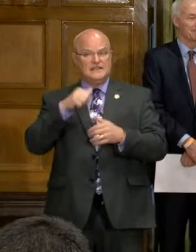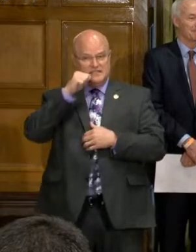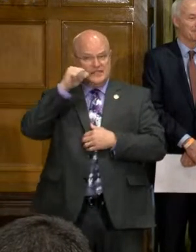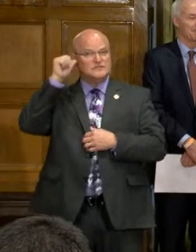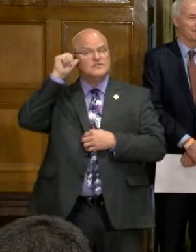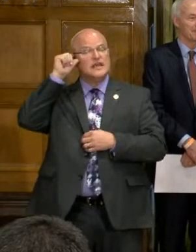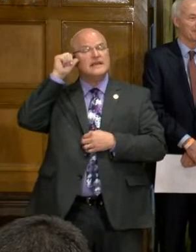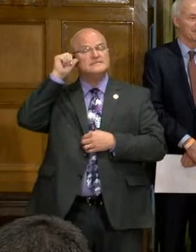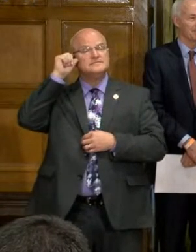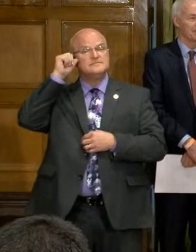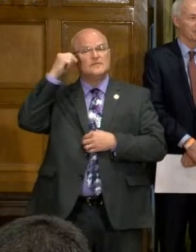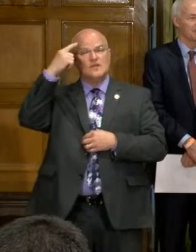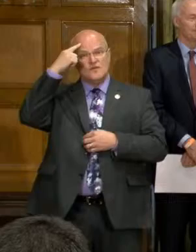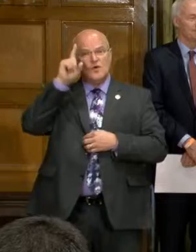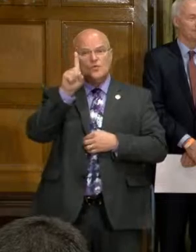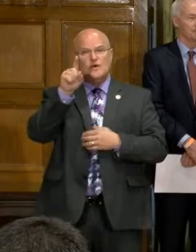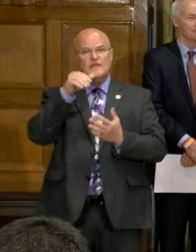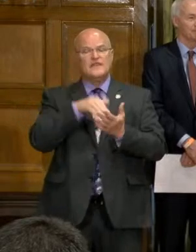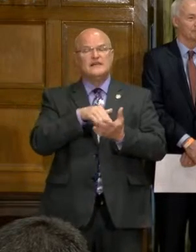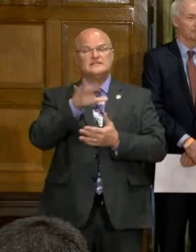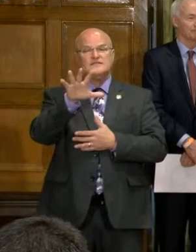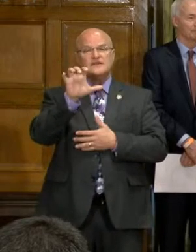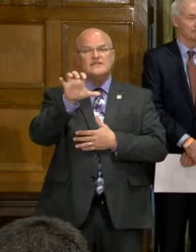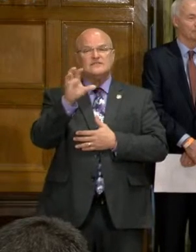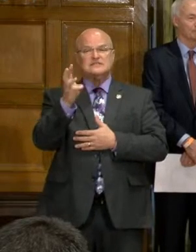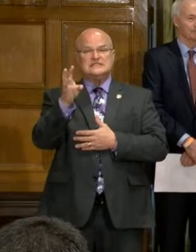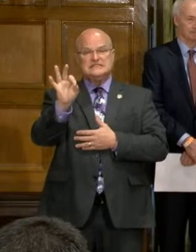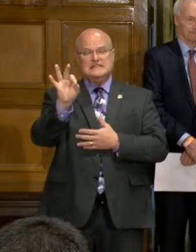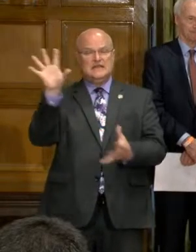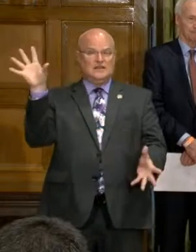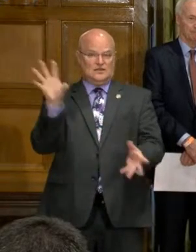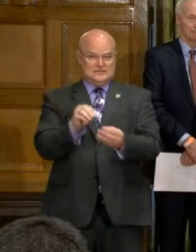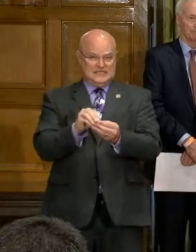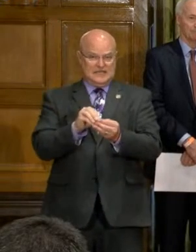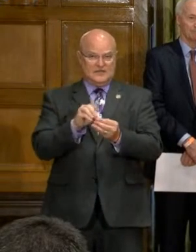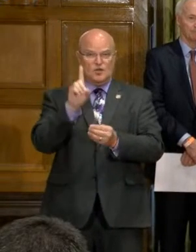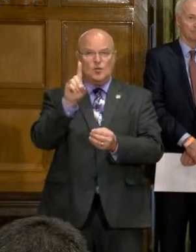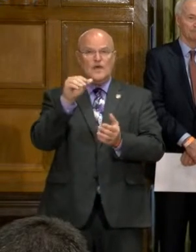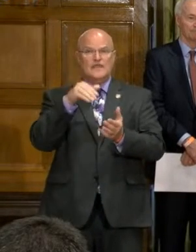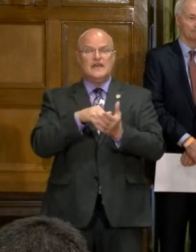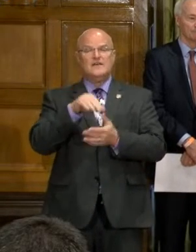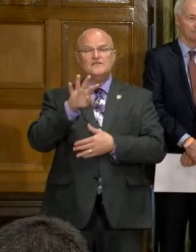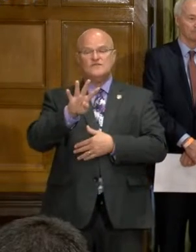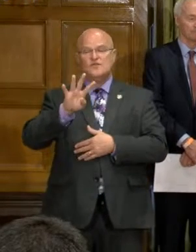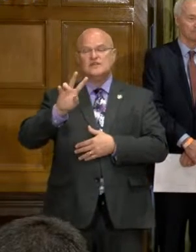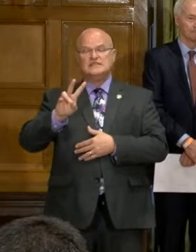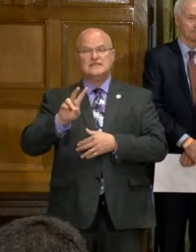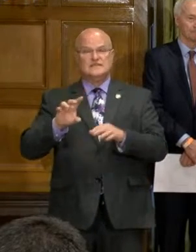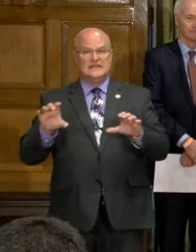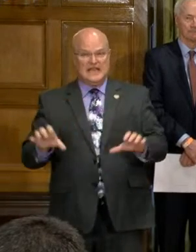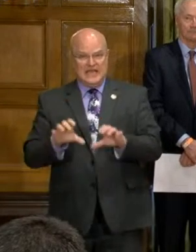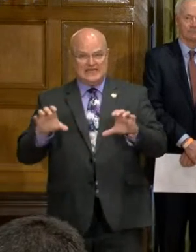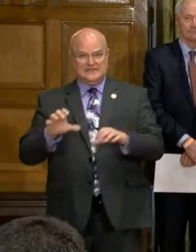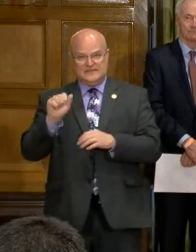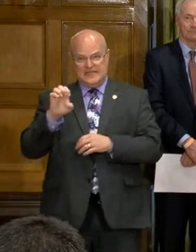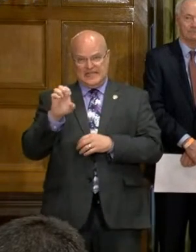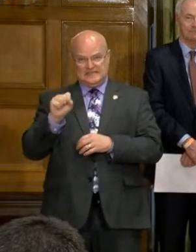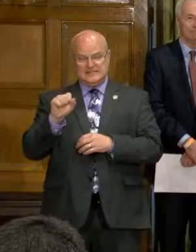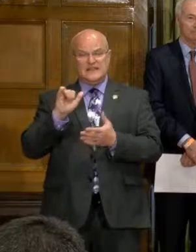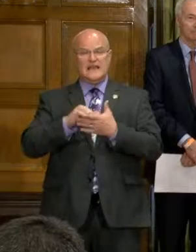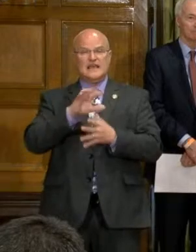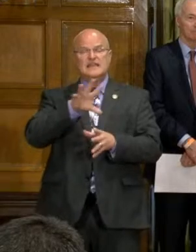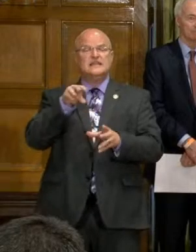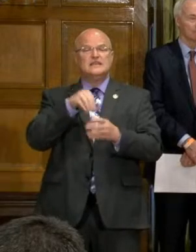yesterday for 1,569 total, 1,047 active cases.